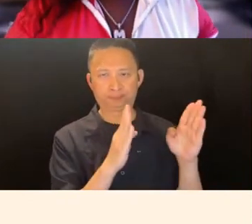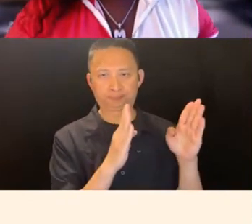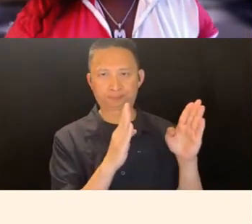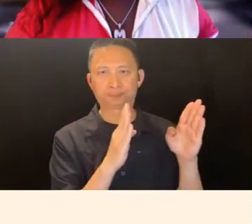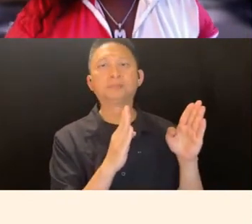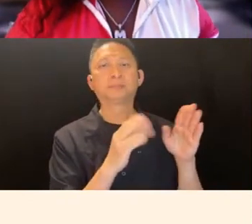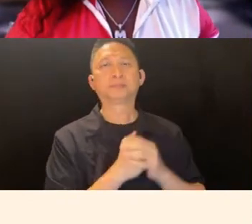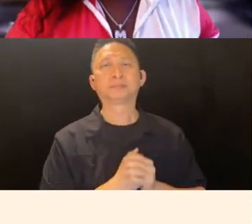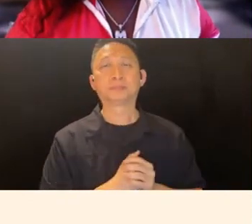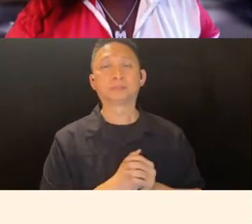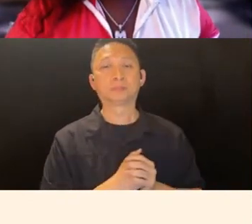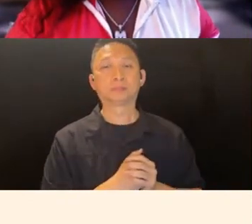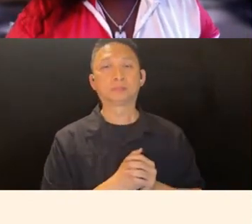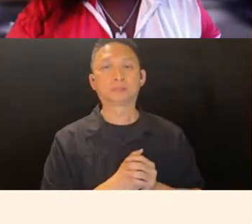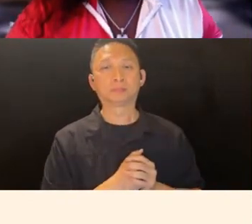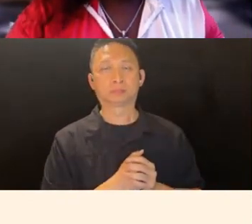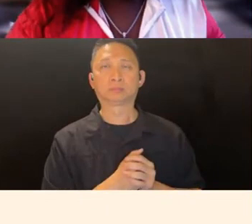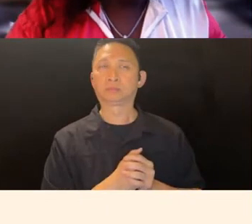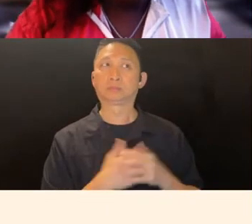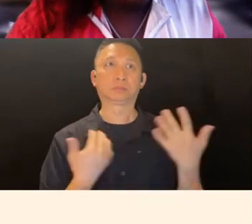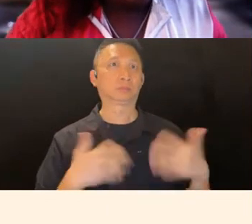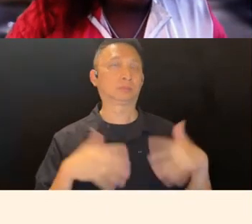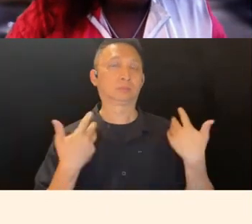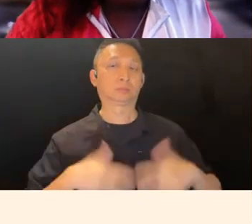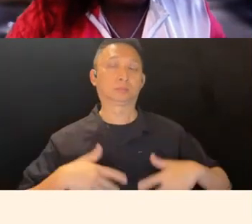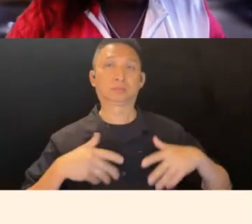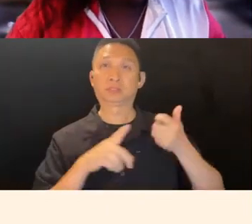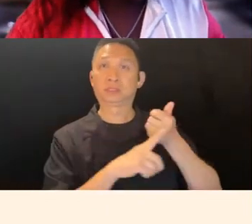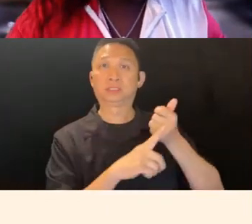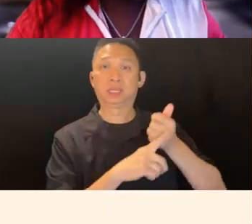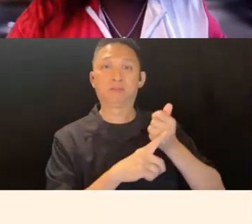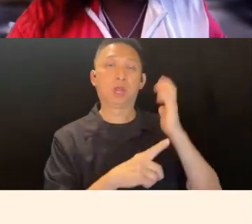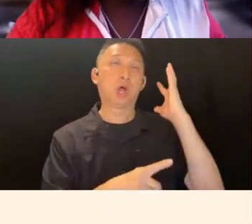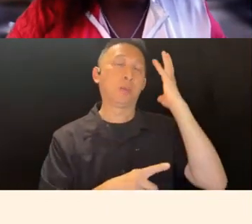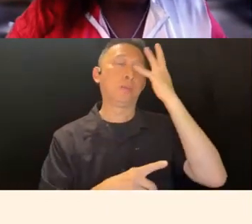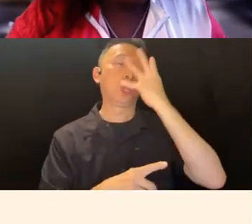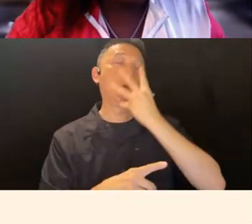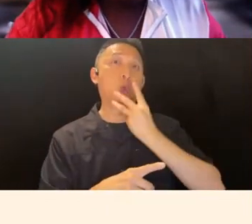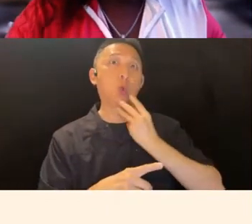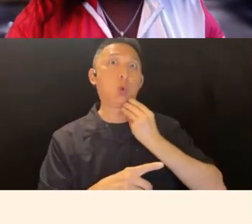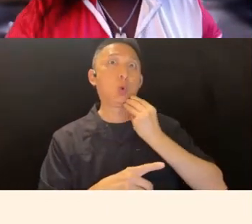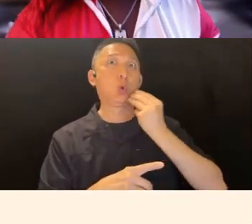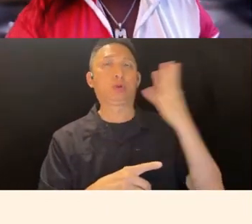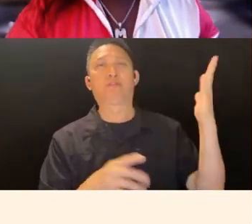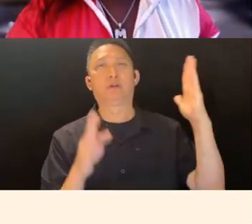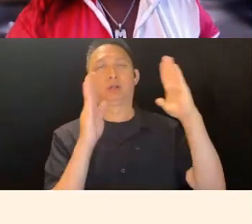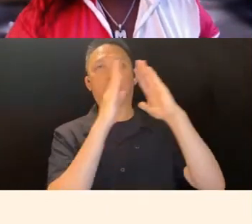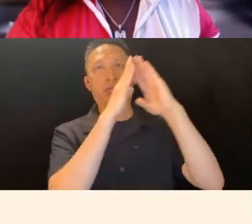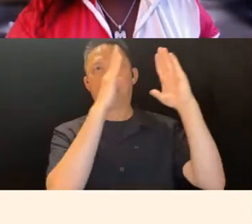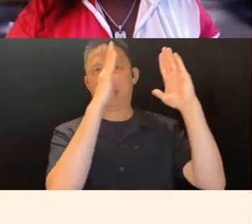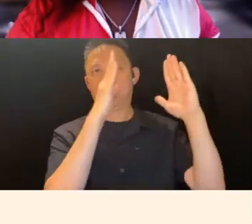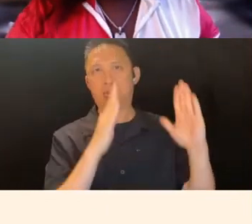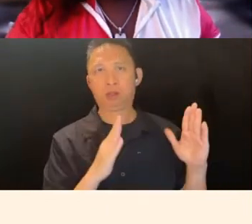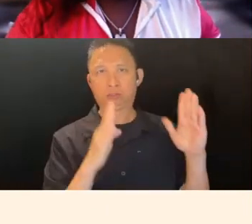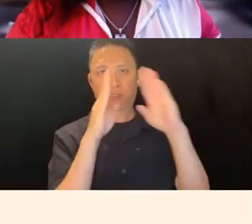And it is a beautiful, I mean, beautiful,